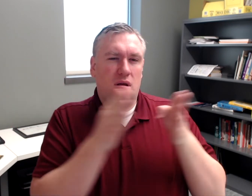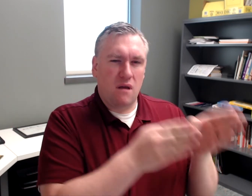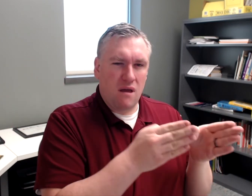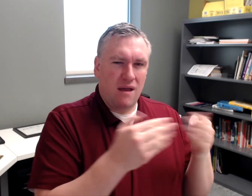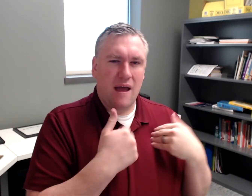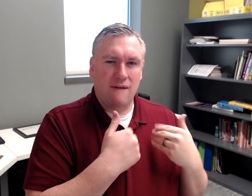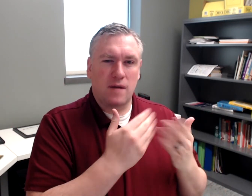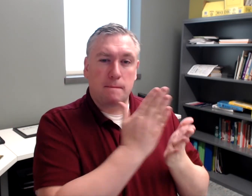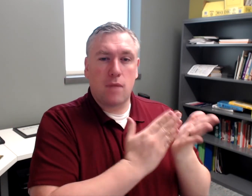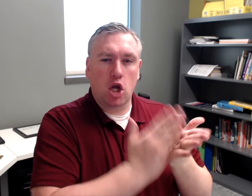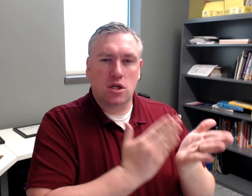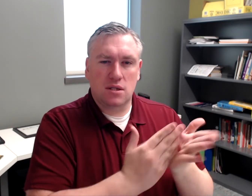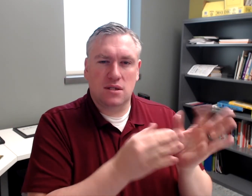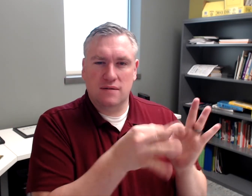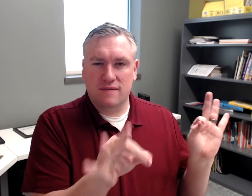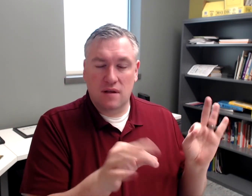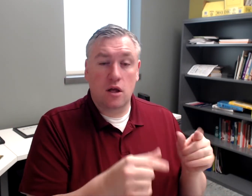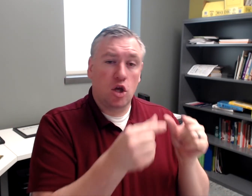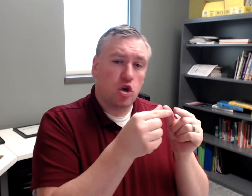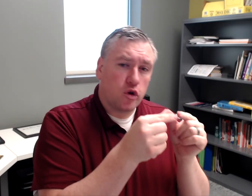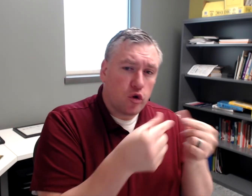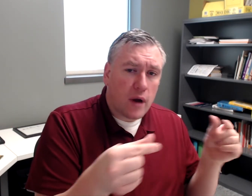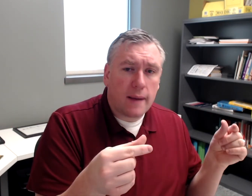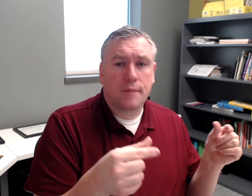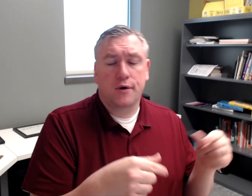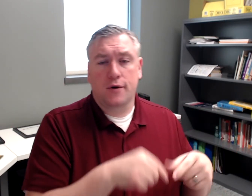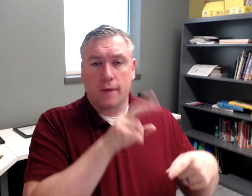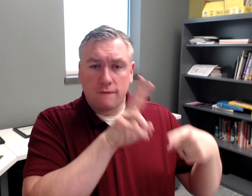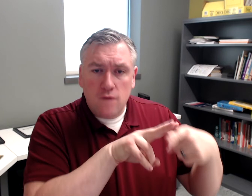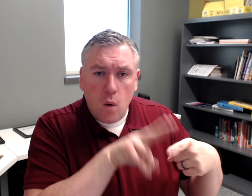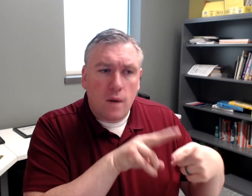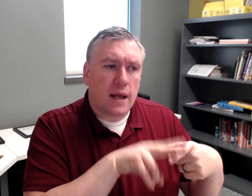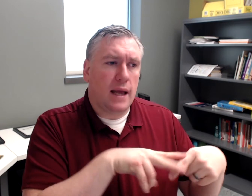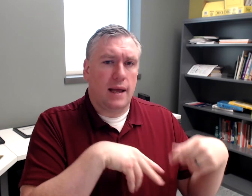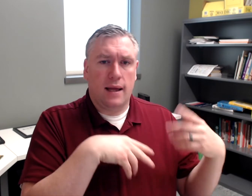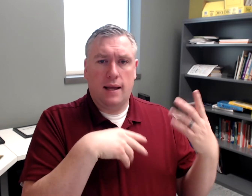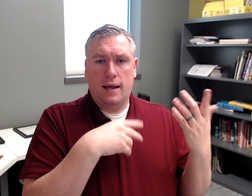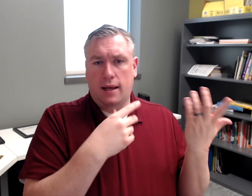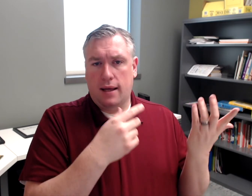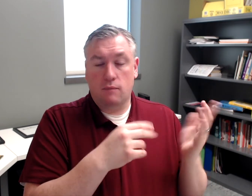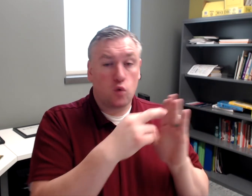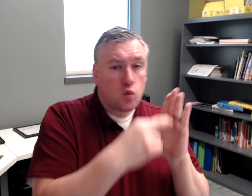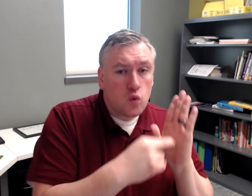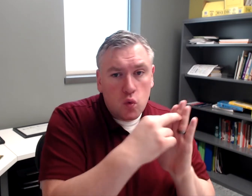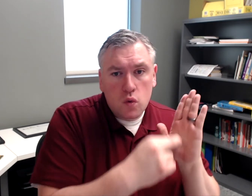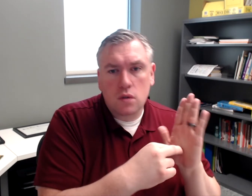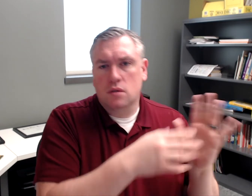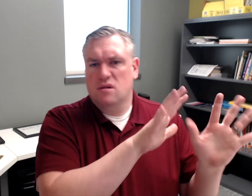whole language. And on the other side of the spectrum, we have the parts of language. Grammar, vocabulary,